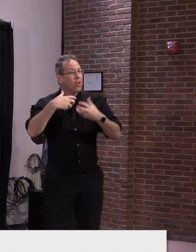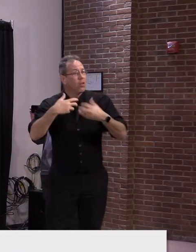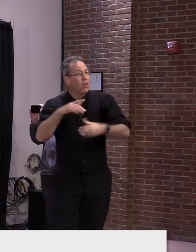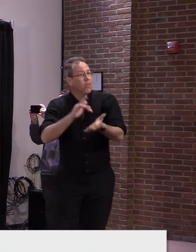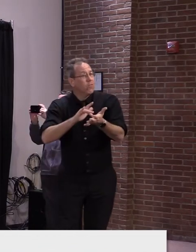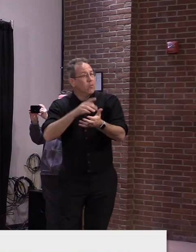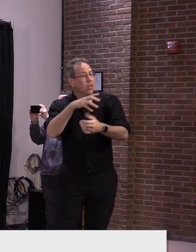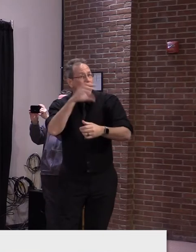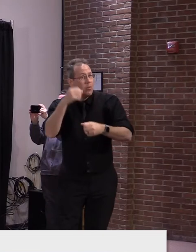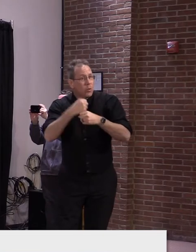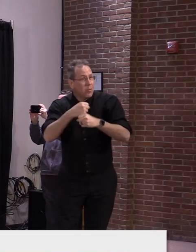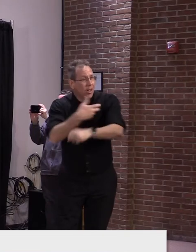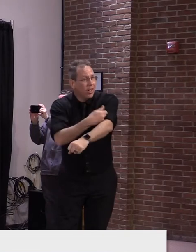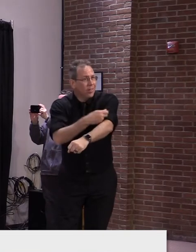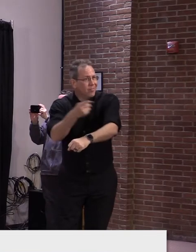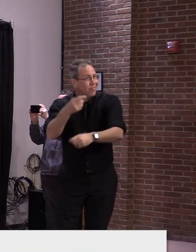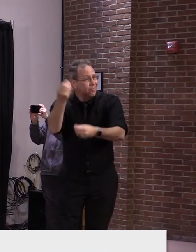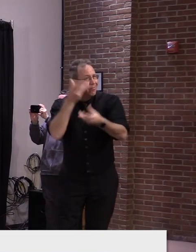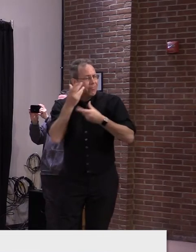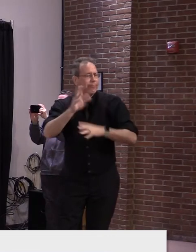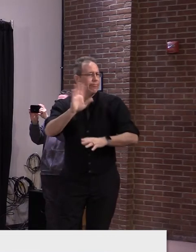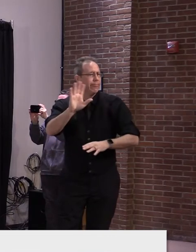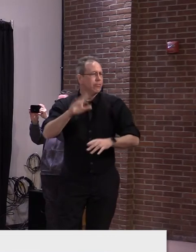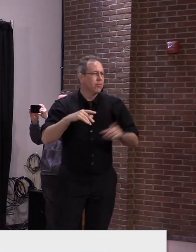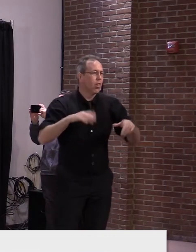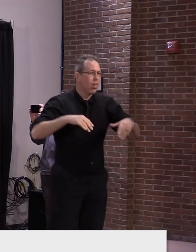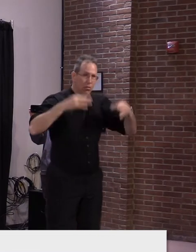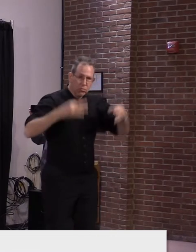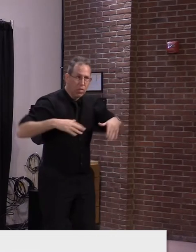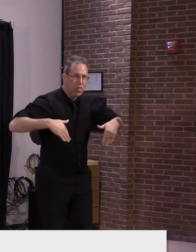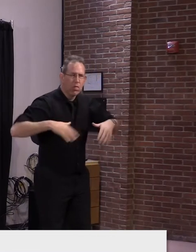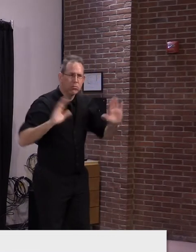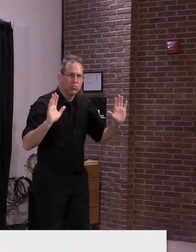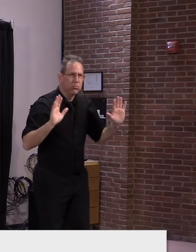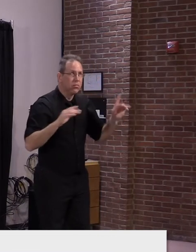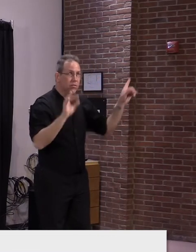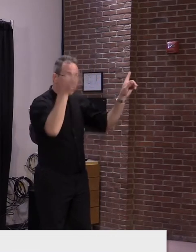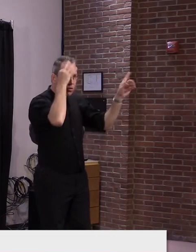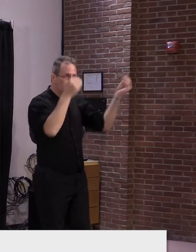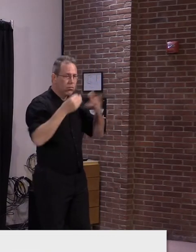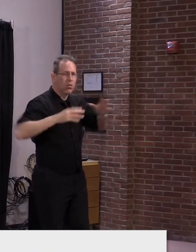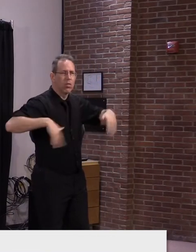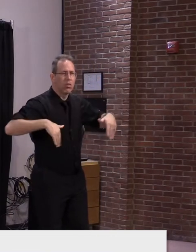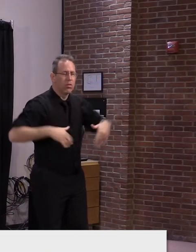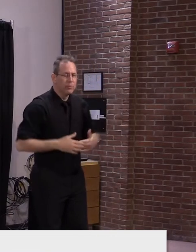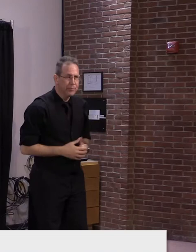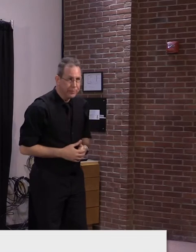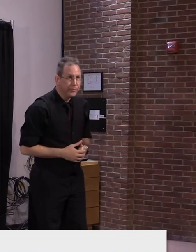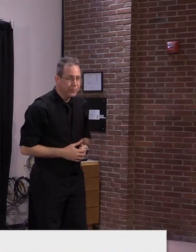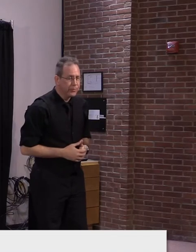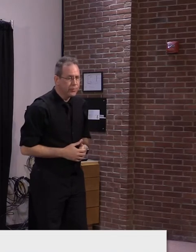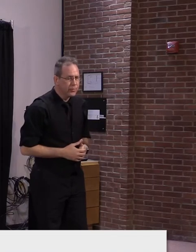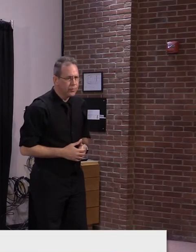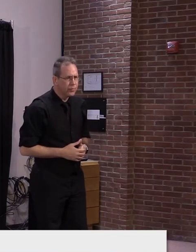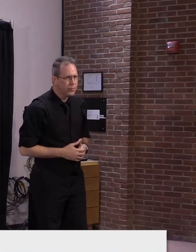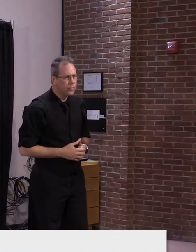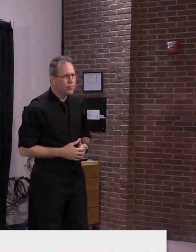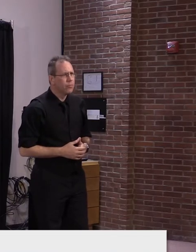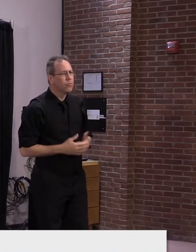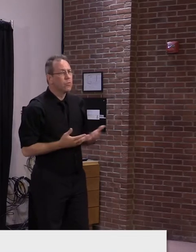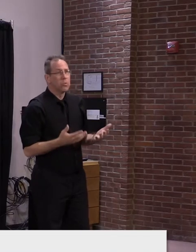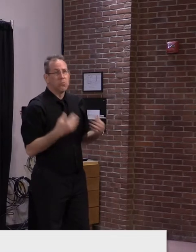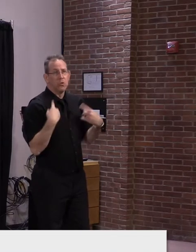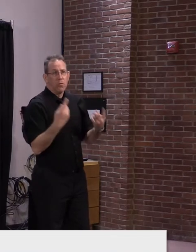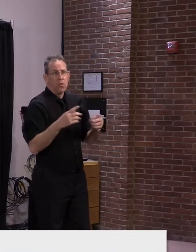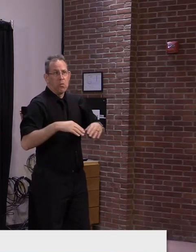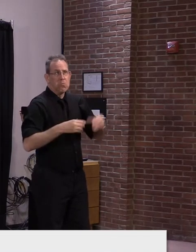And so this could be, you know, a year after the time you got your previous booster. No one is indicating that we need